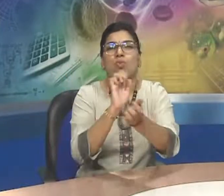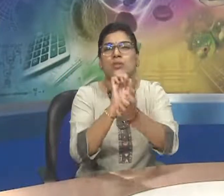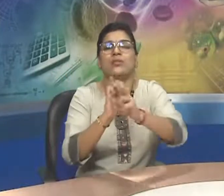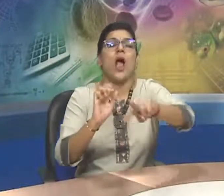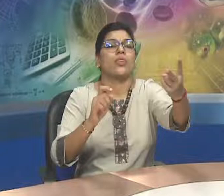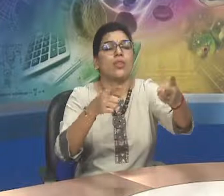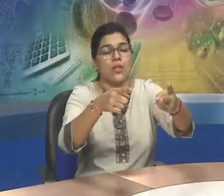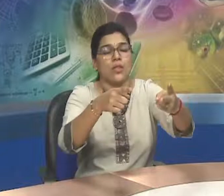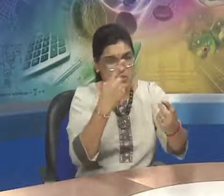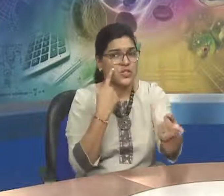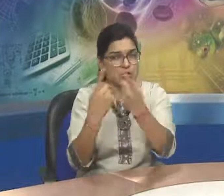jurisdiction.